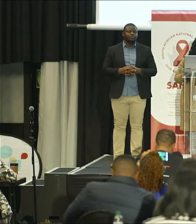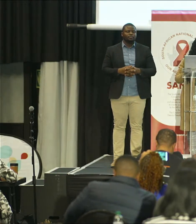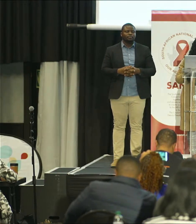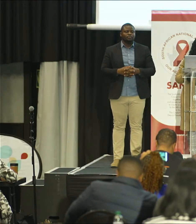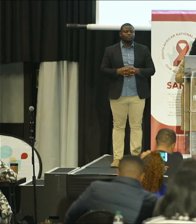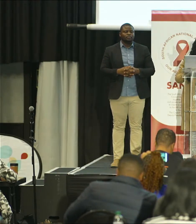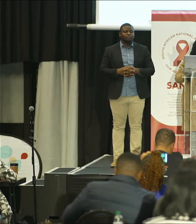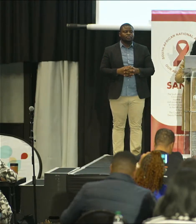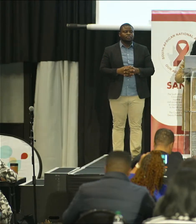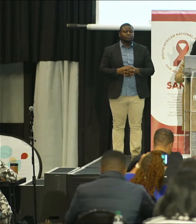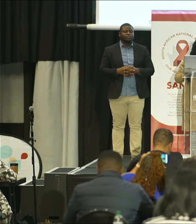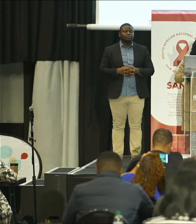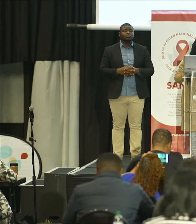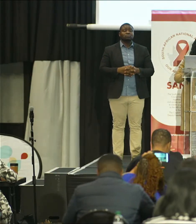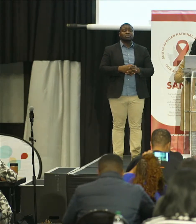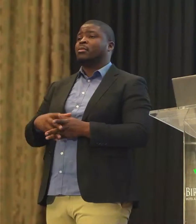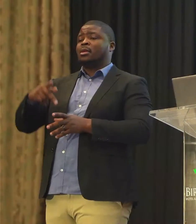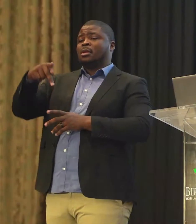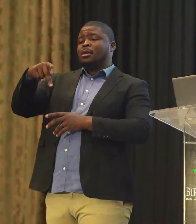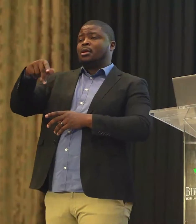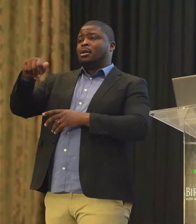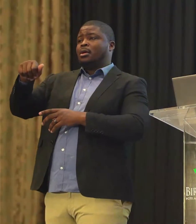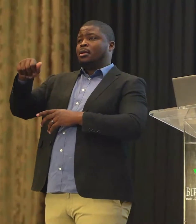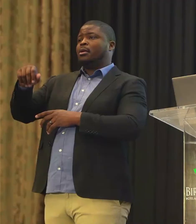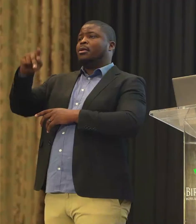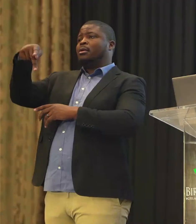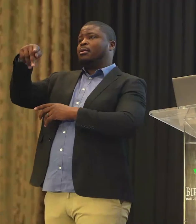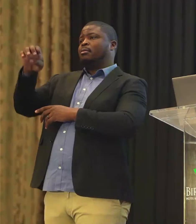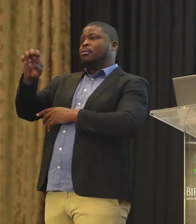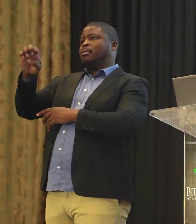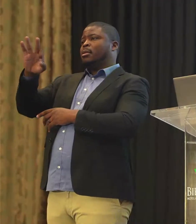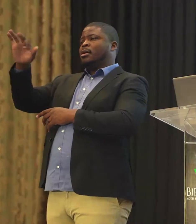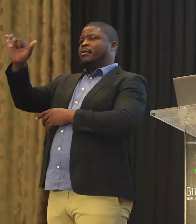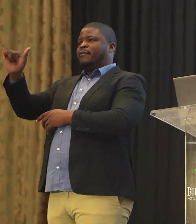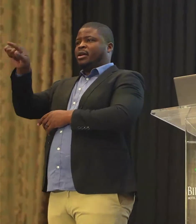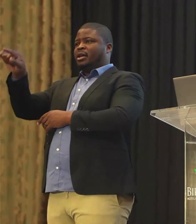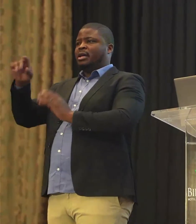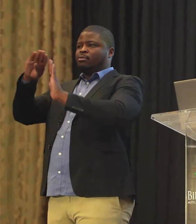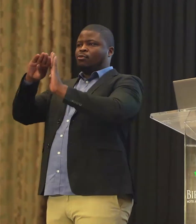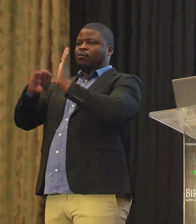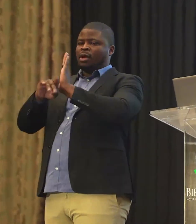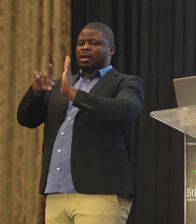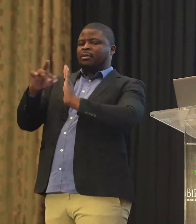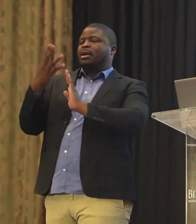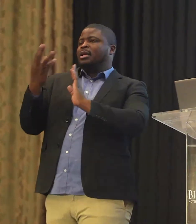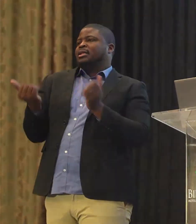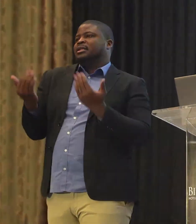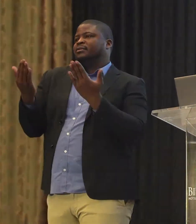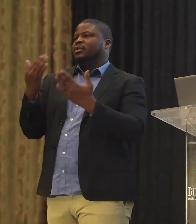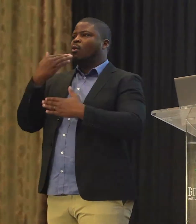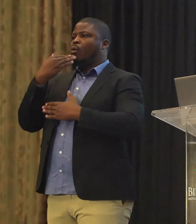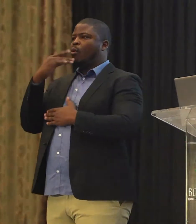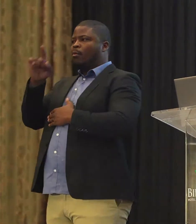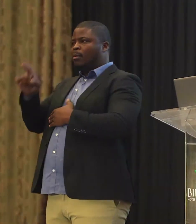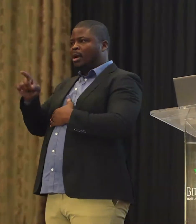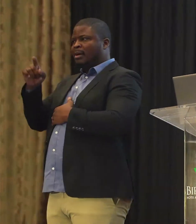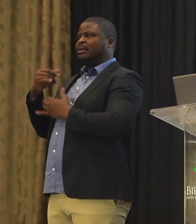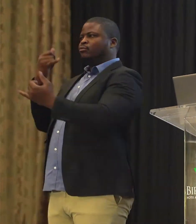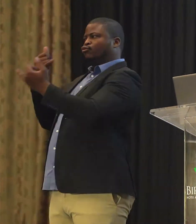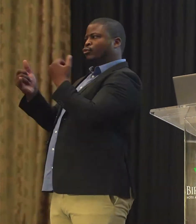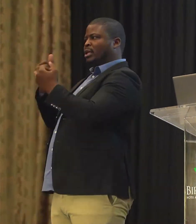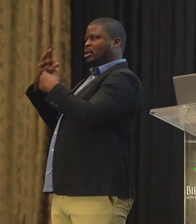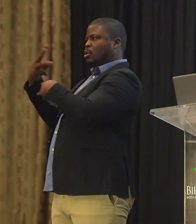So within the PEPFAR program also services sex workers through different organizations,